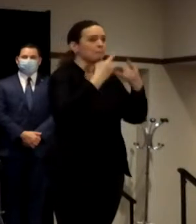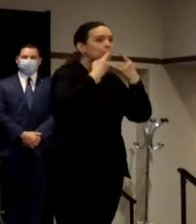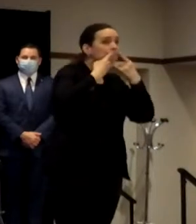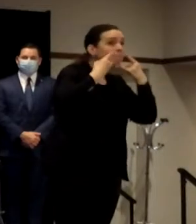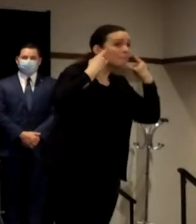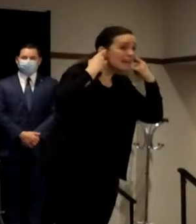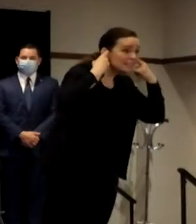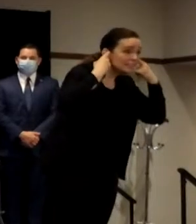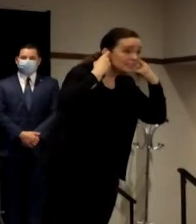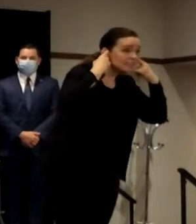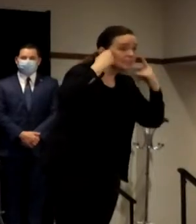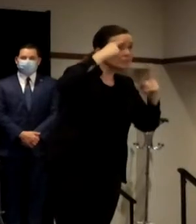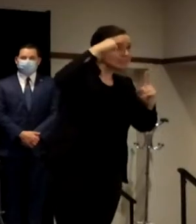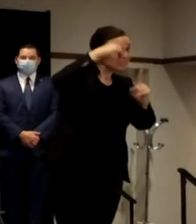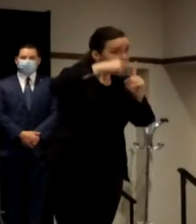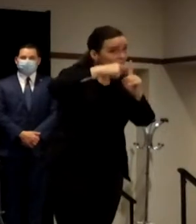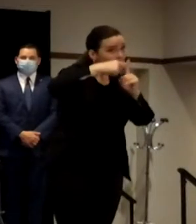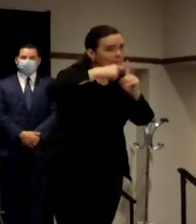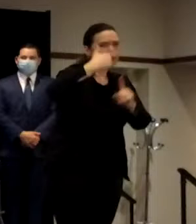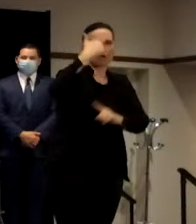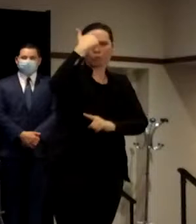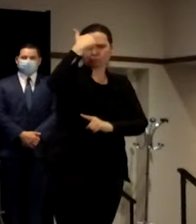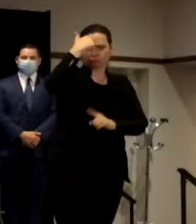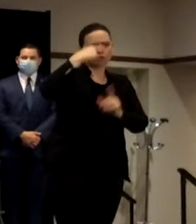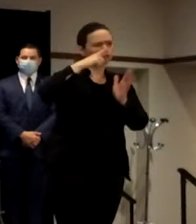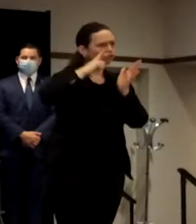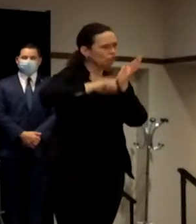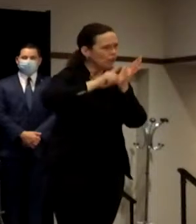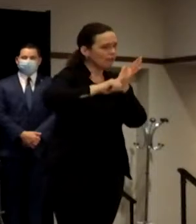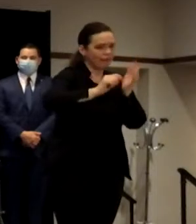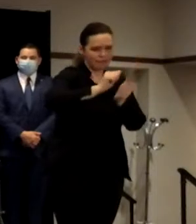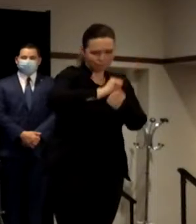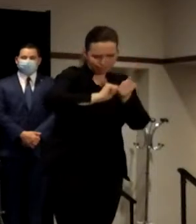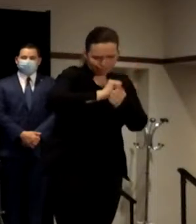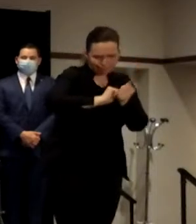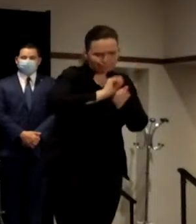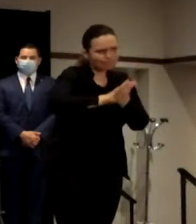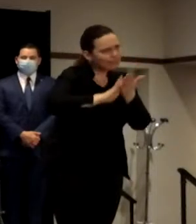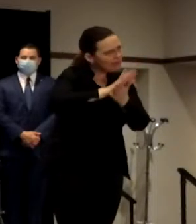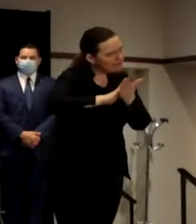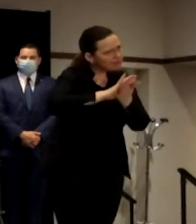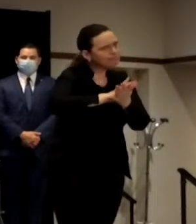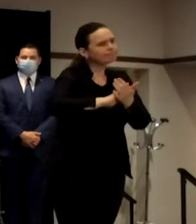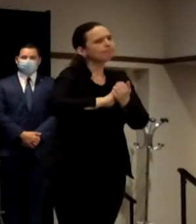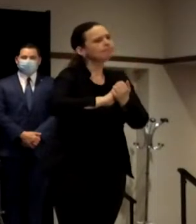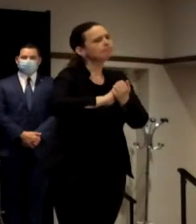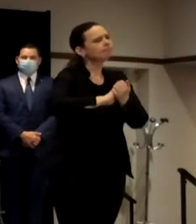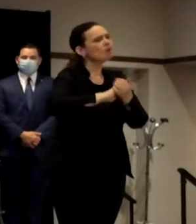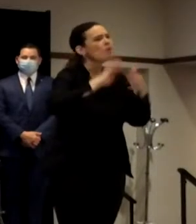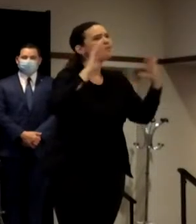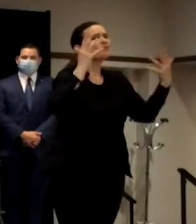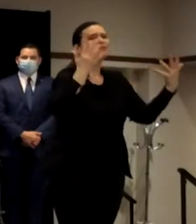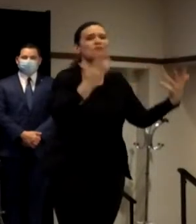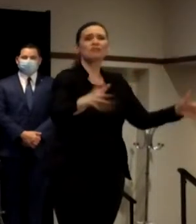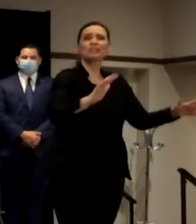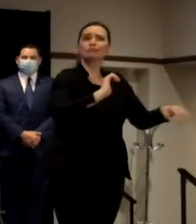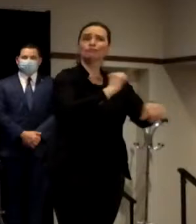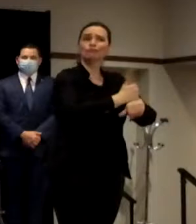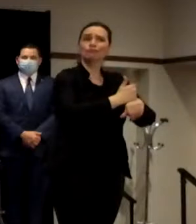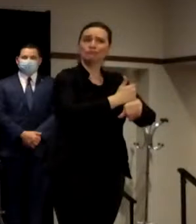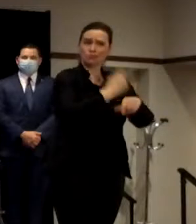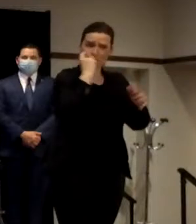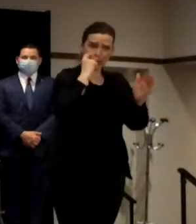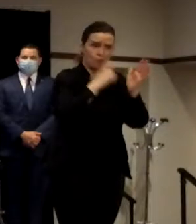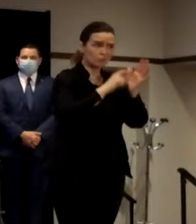there. Nothing is going to be replaced. You are adding this to that because those policies with the physical distancing of 6 feet